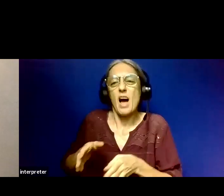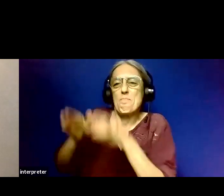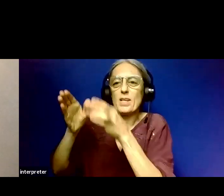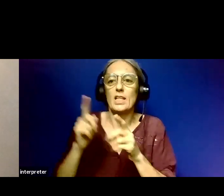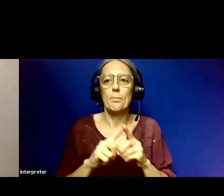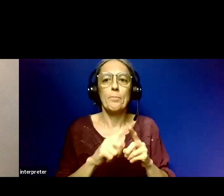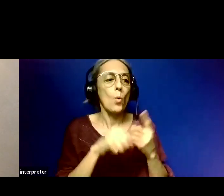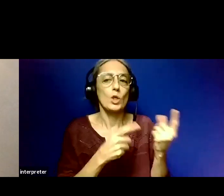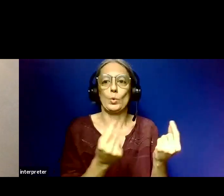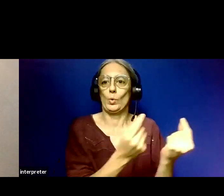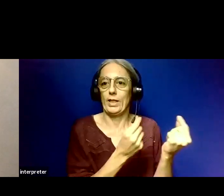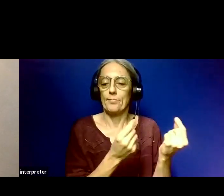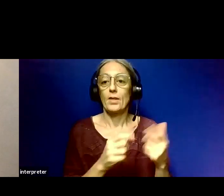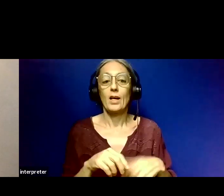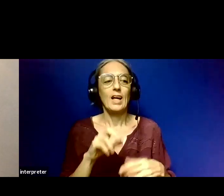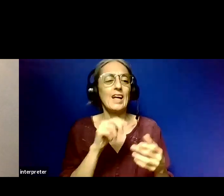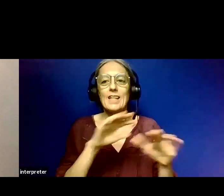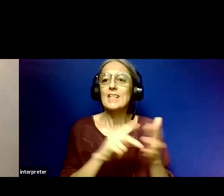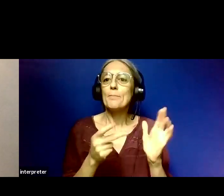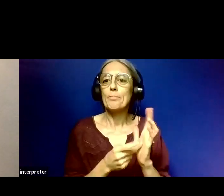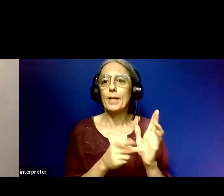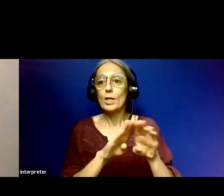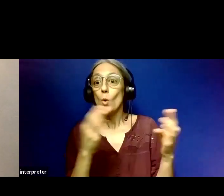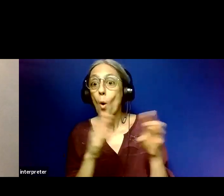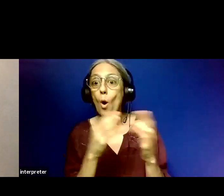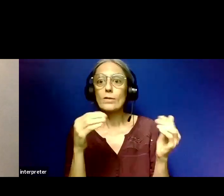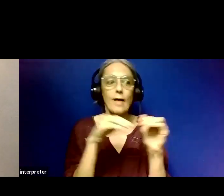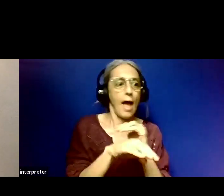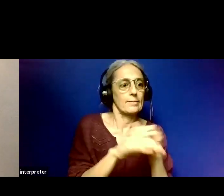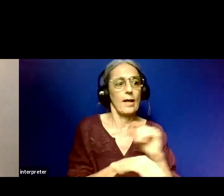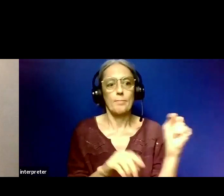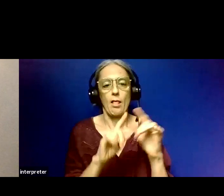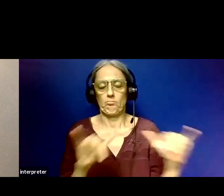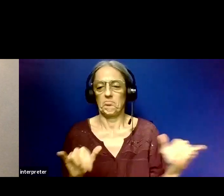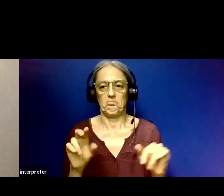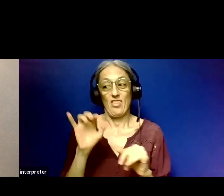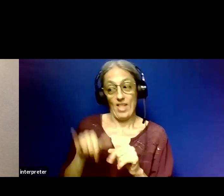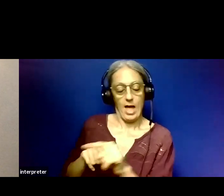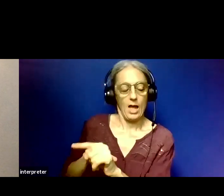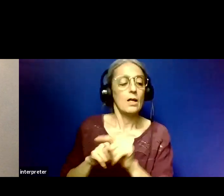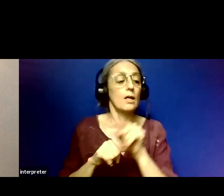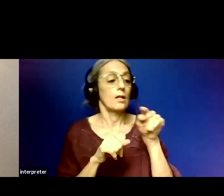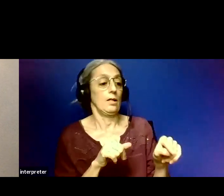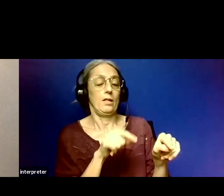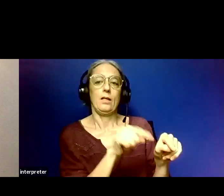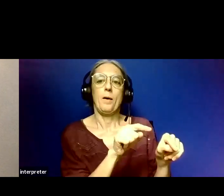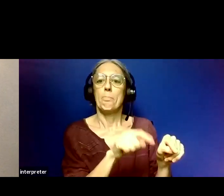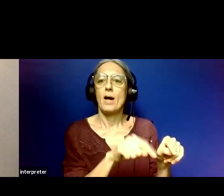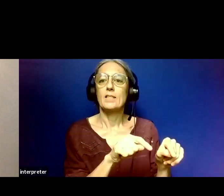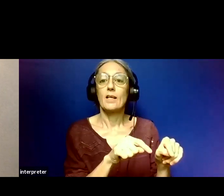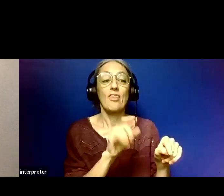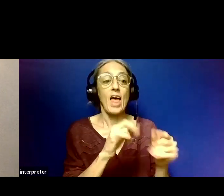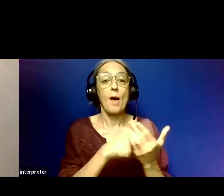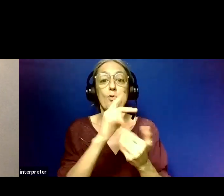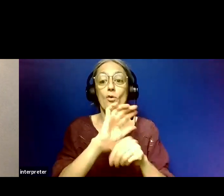the accessibility features or access has to be identical to the original program. You are looking for what's